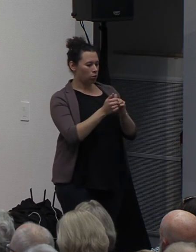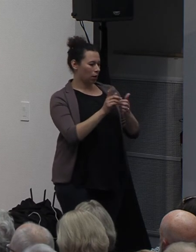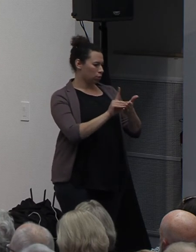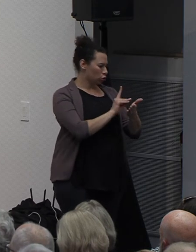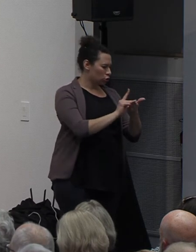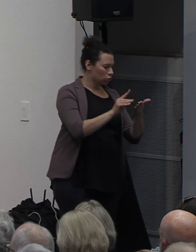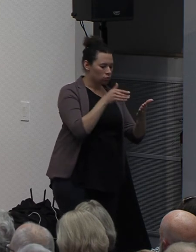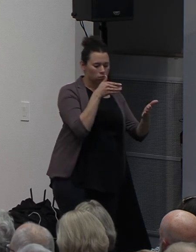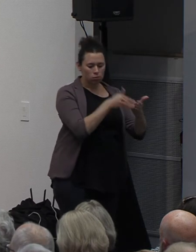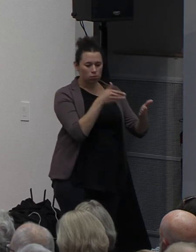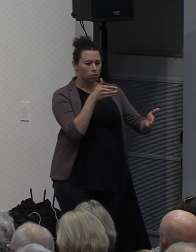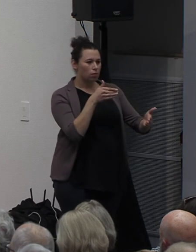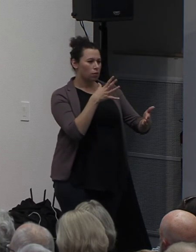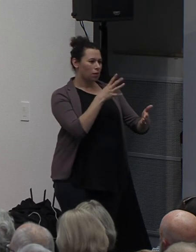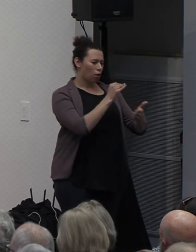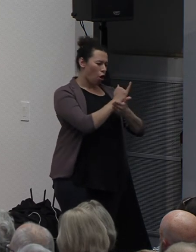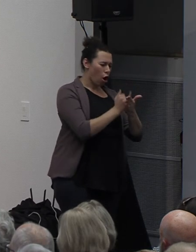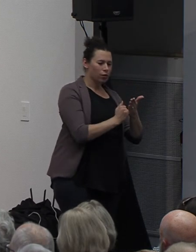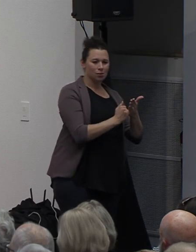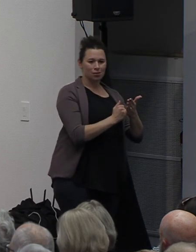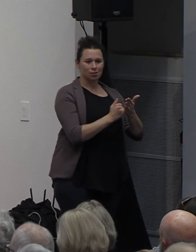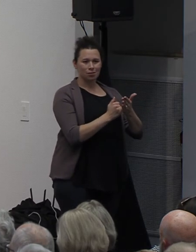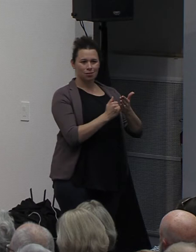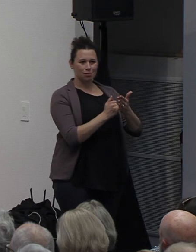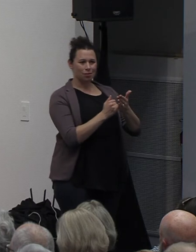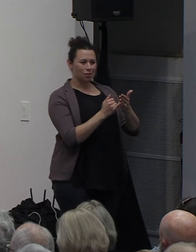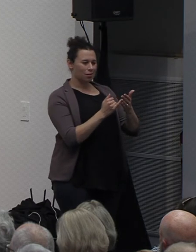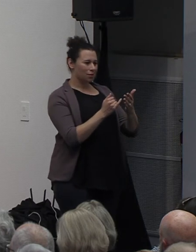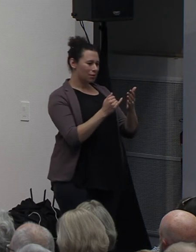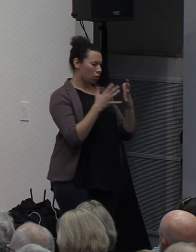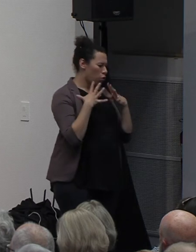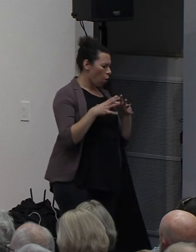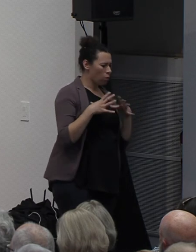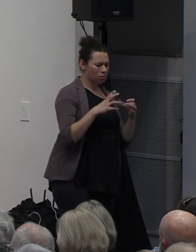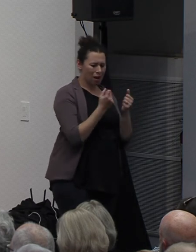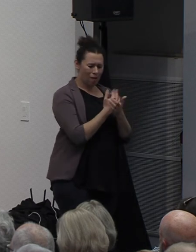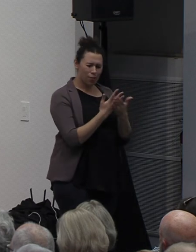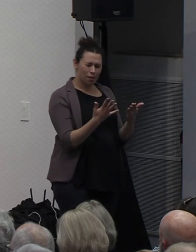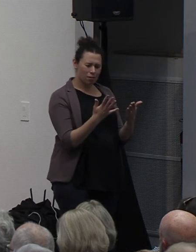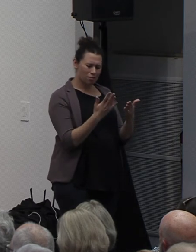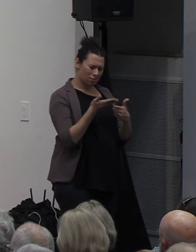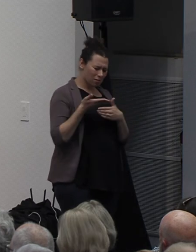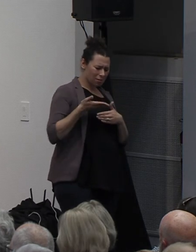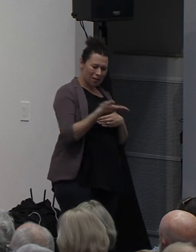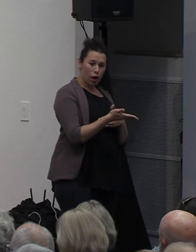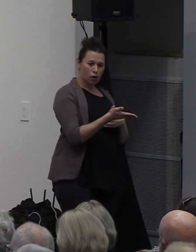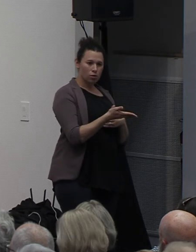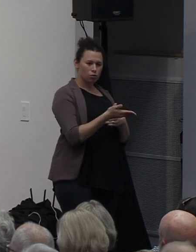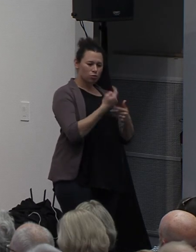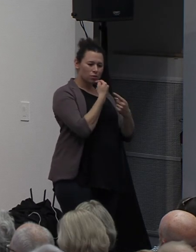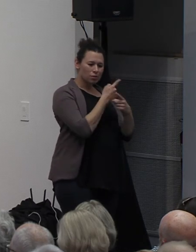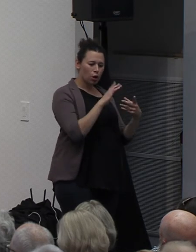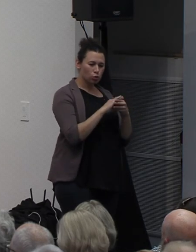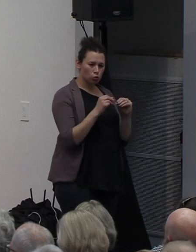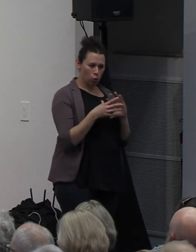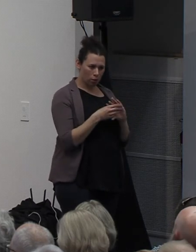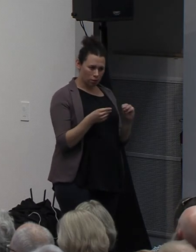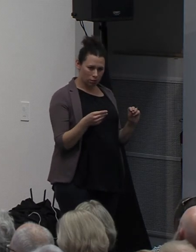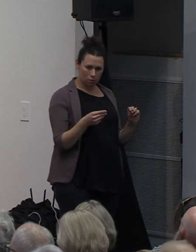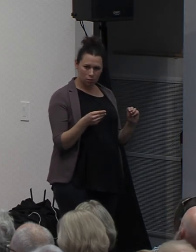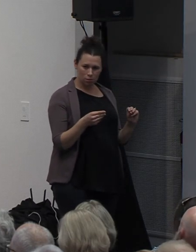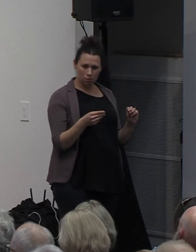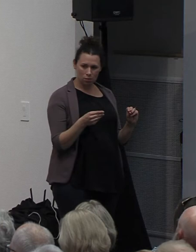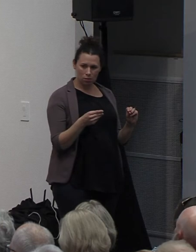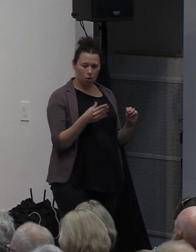paintings, textiles, words, all existing to tell stories difficult to speak and leaving documentation